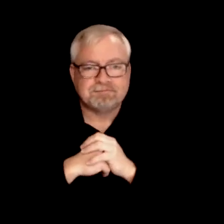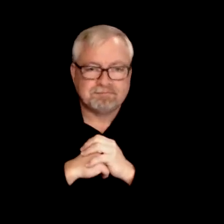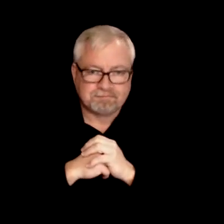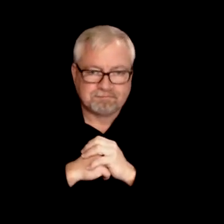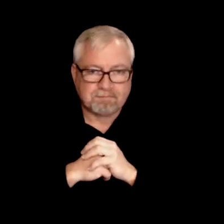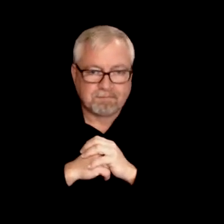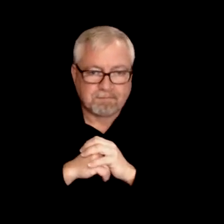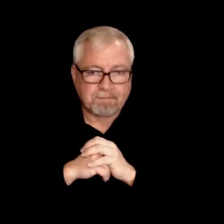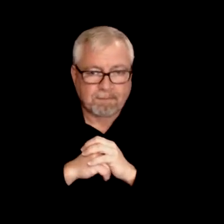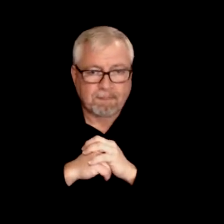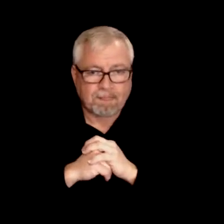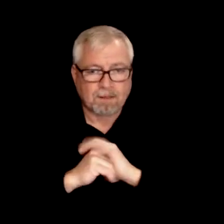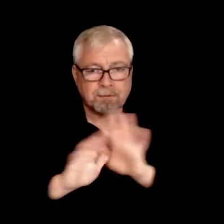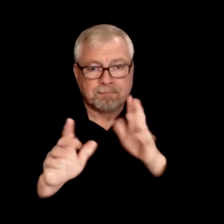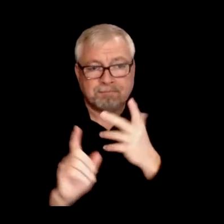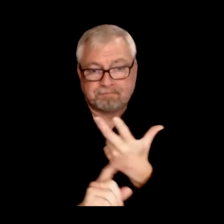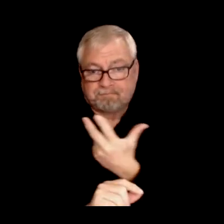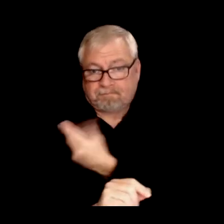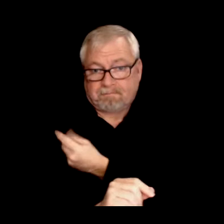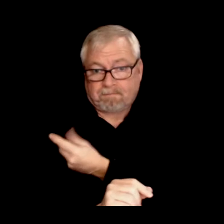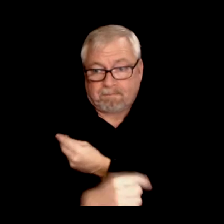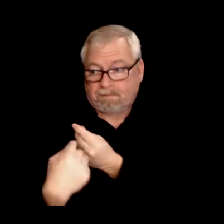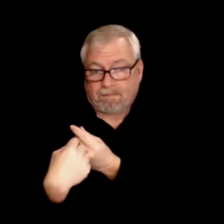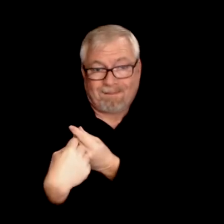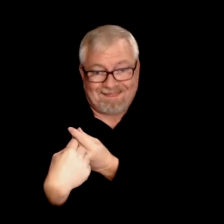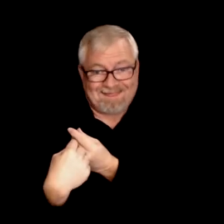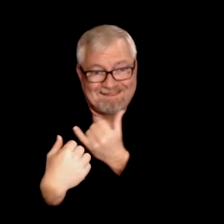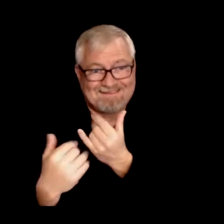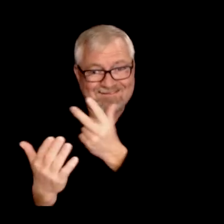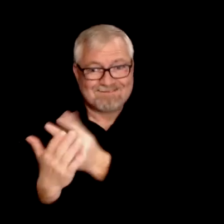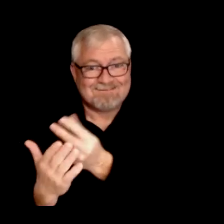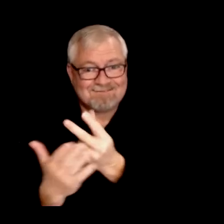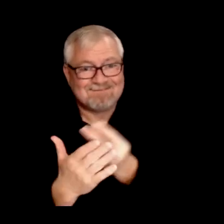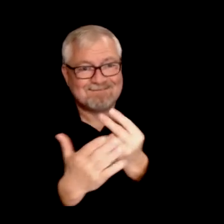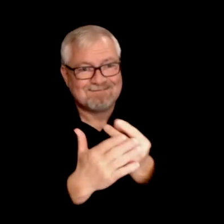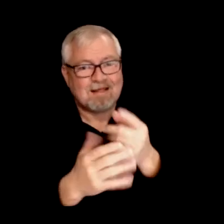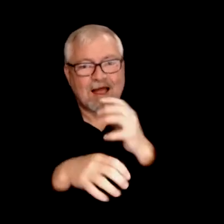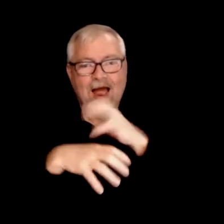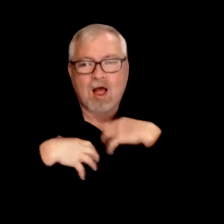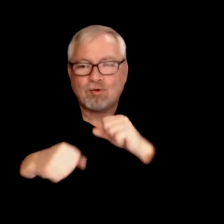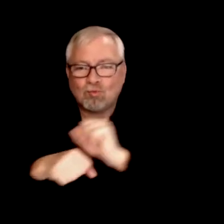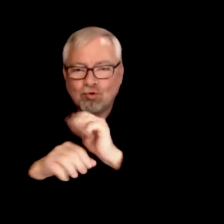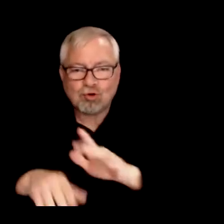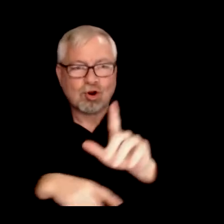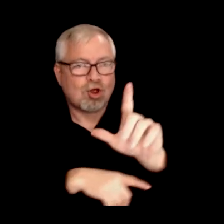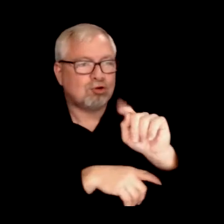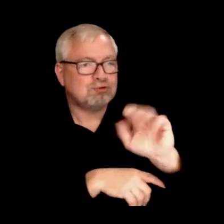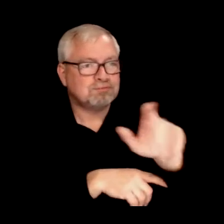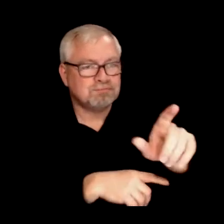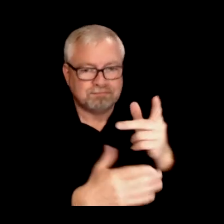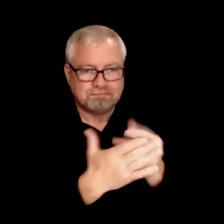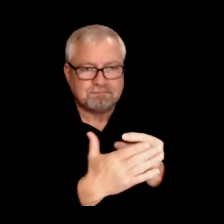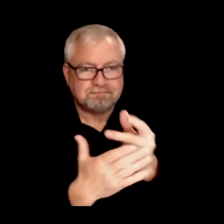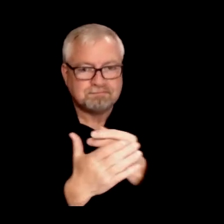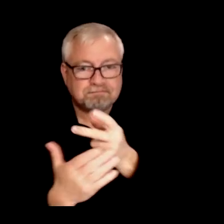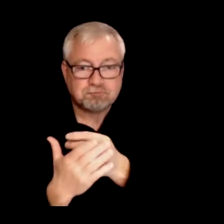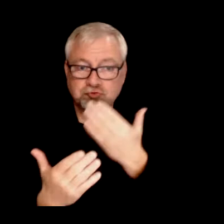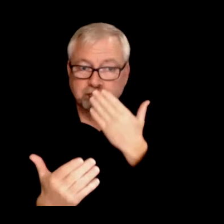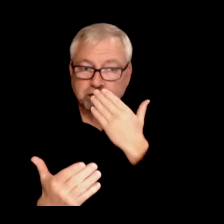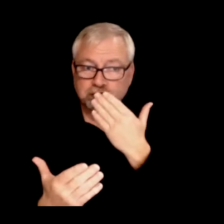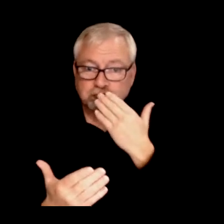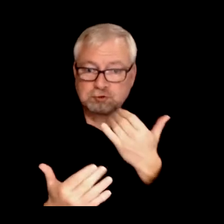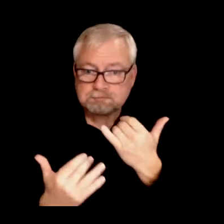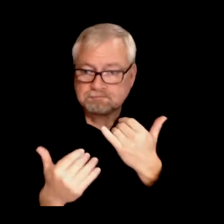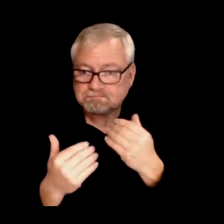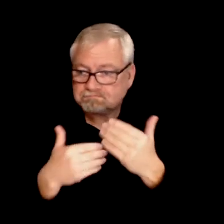for our healthcare workers and our long-term care residents is a very significant development in the course of this whole pandemic.